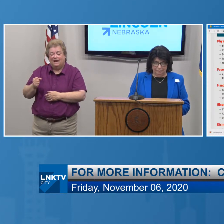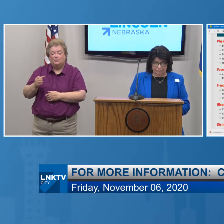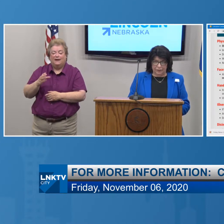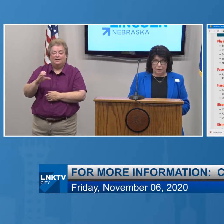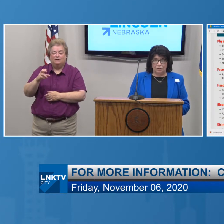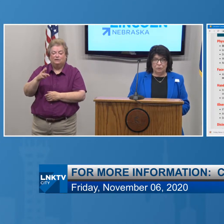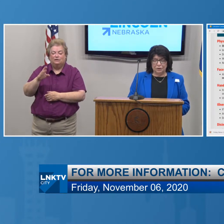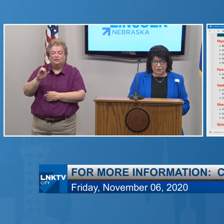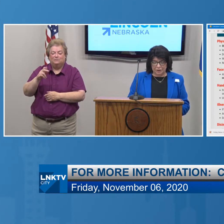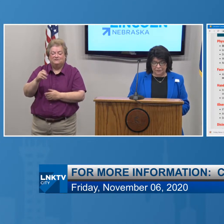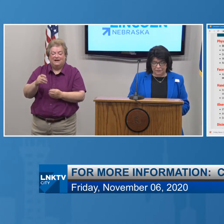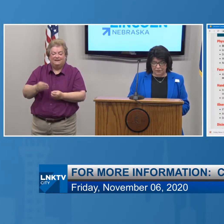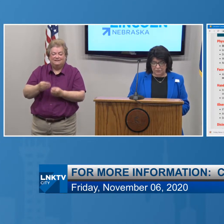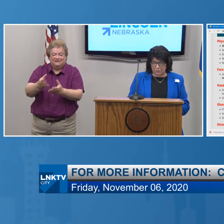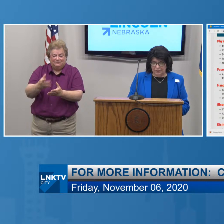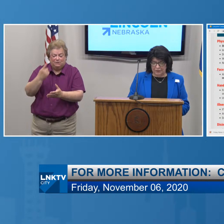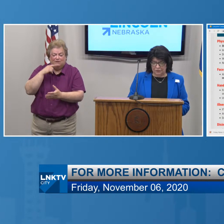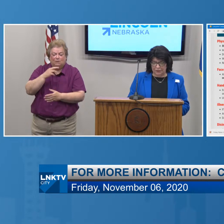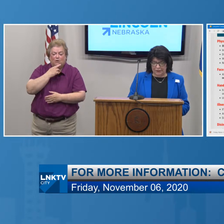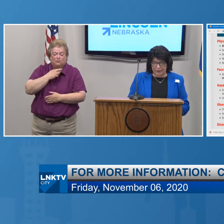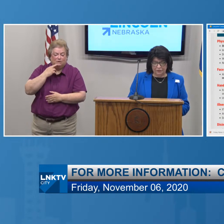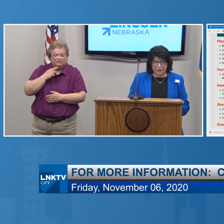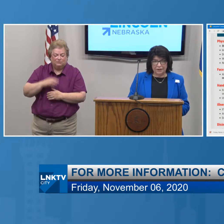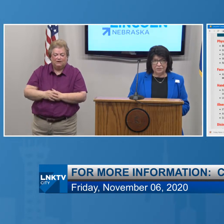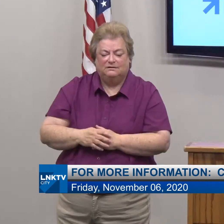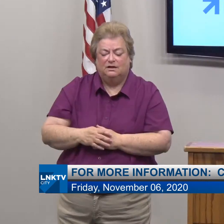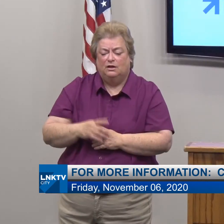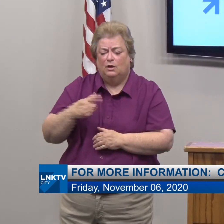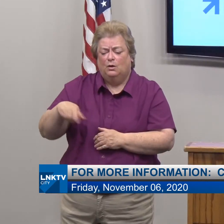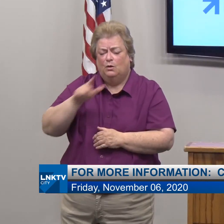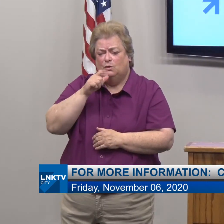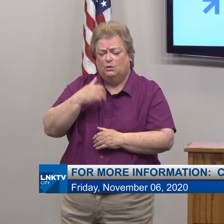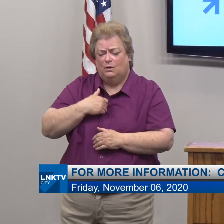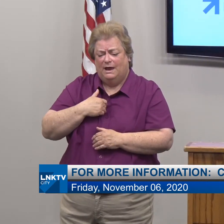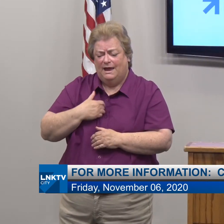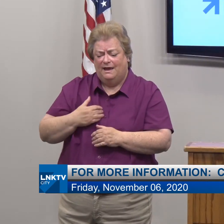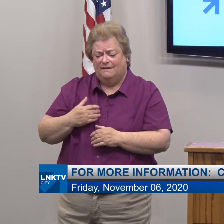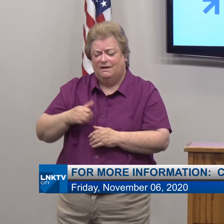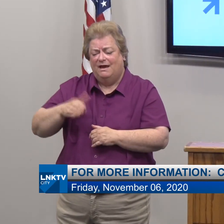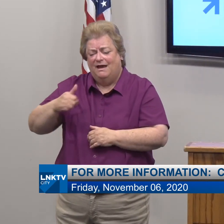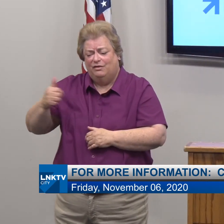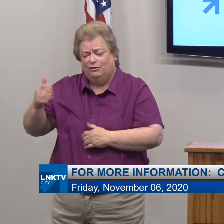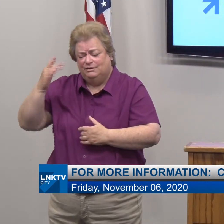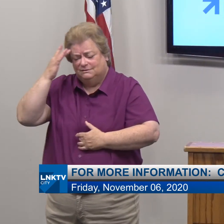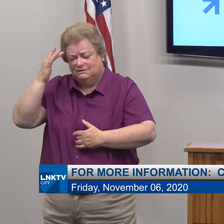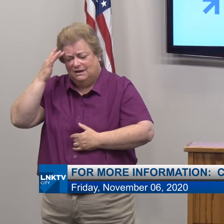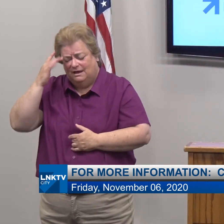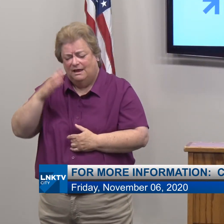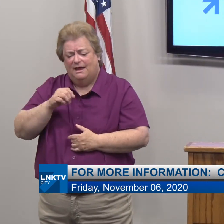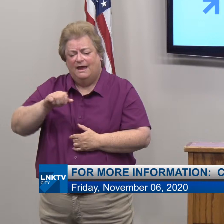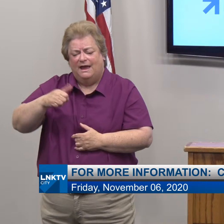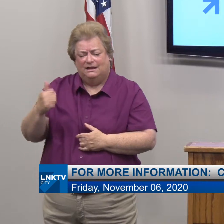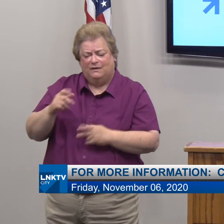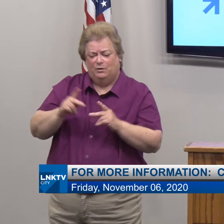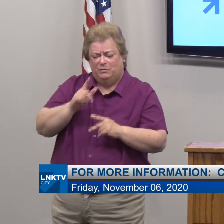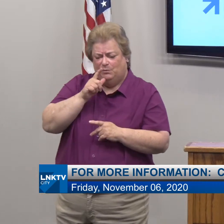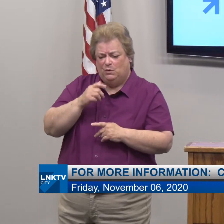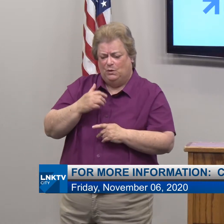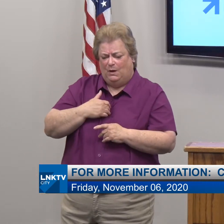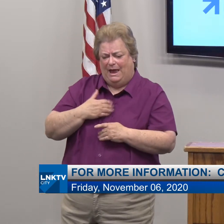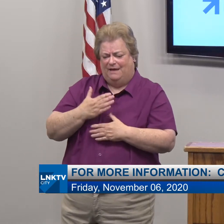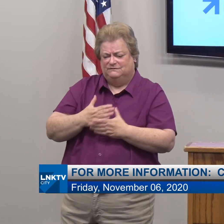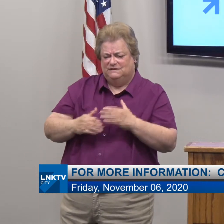services. Older adults, those with underlying health conditions, and other populations at risk must